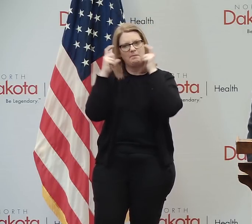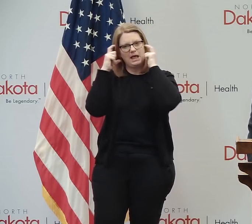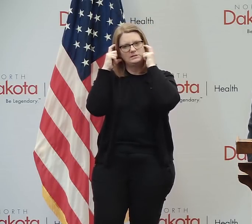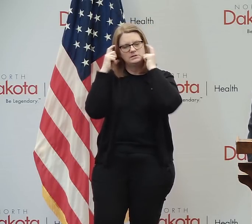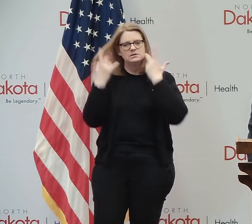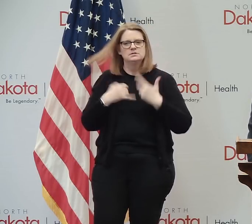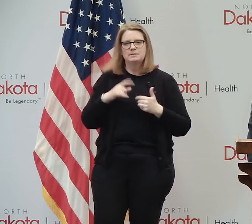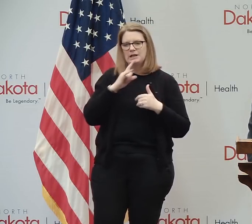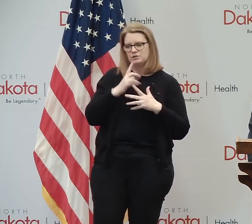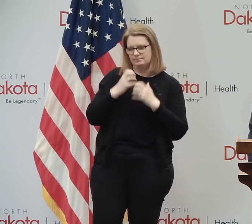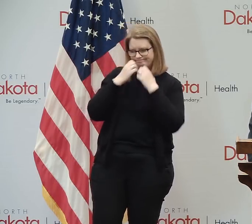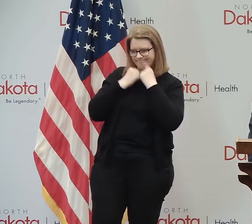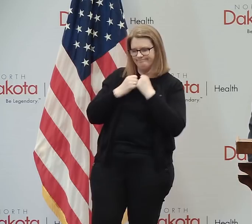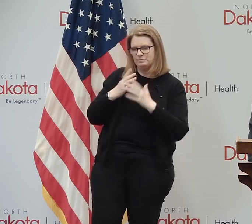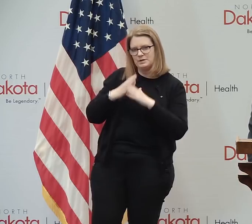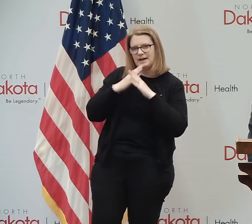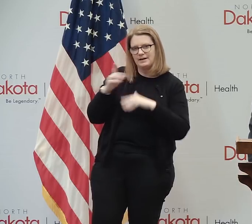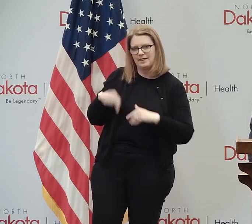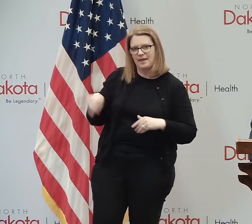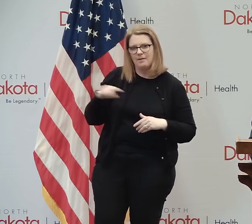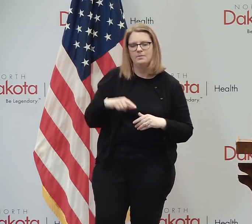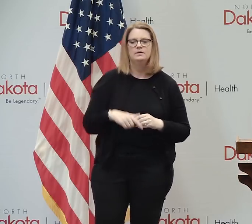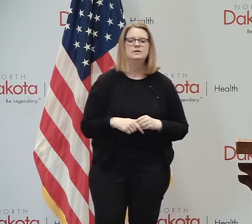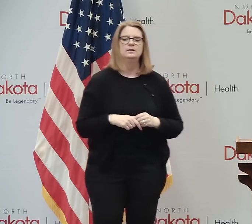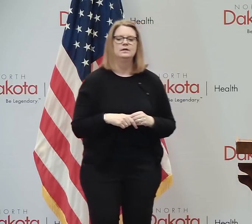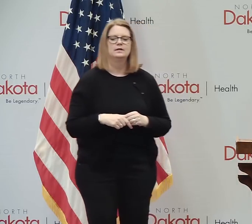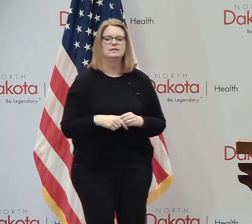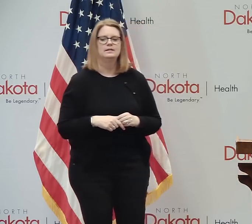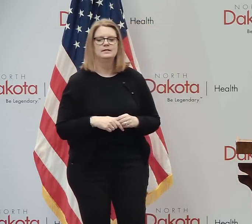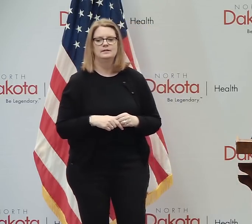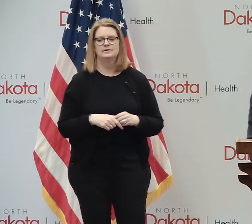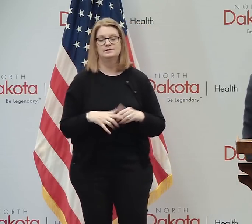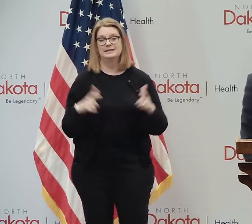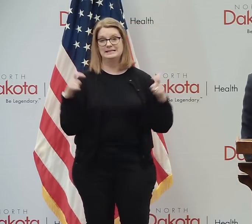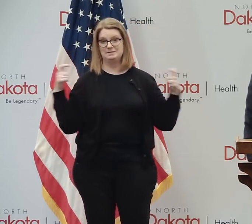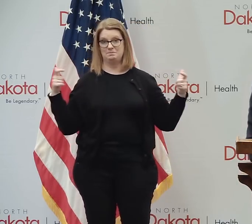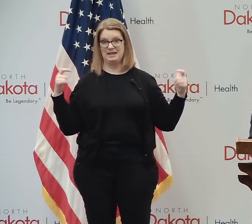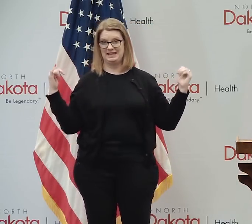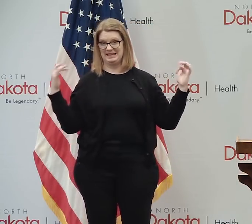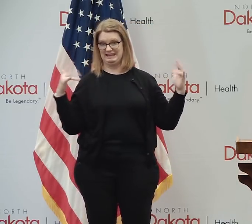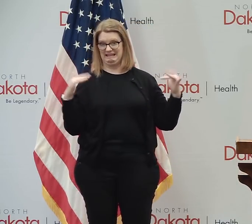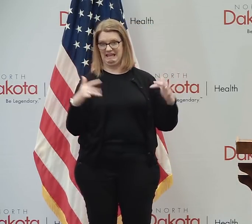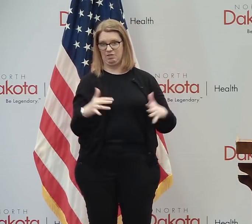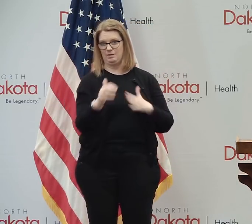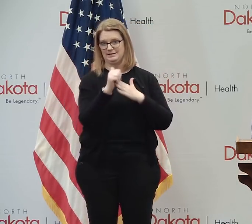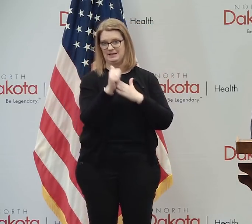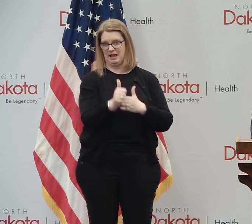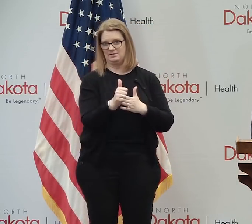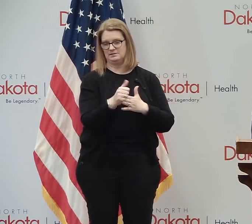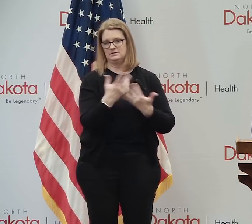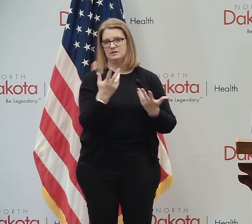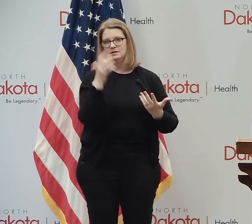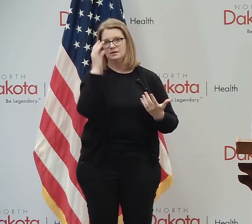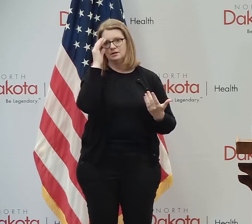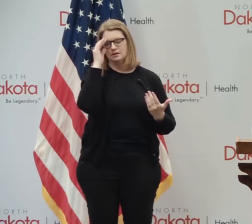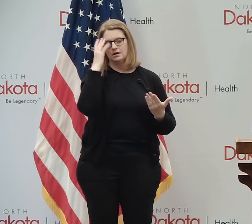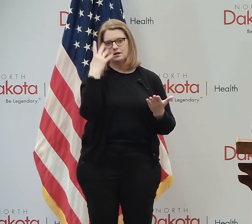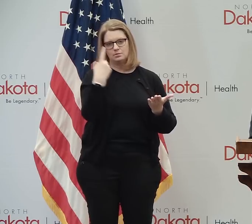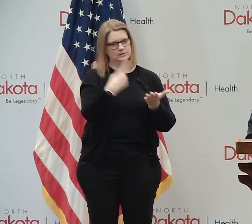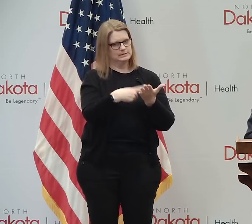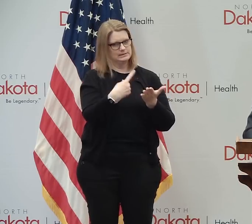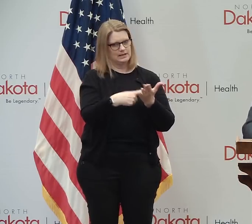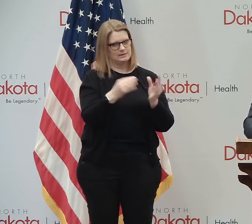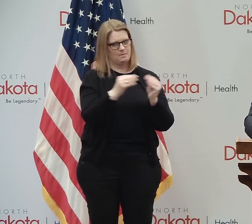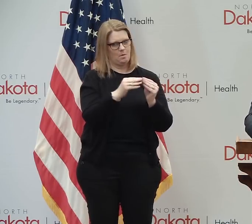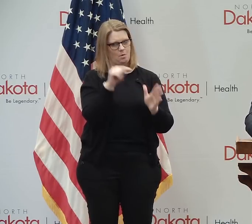their loved ones. So under this large gatherings guidance, we're going to talk a little bit more